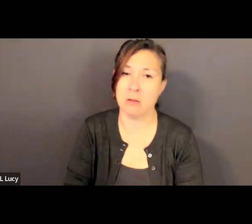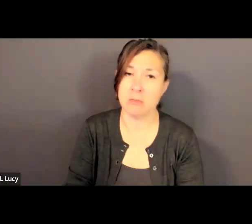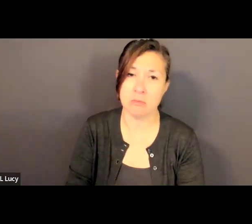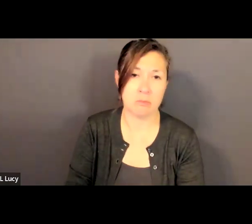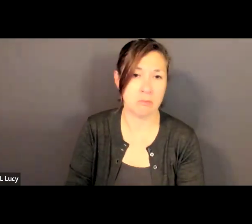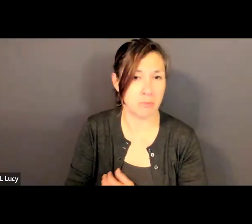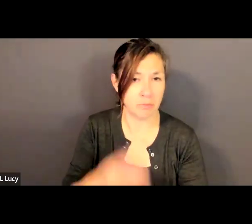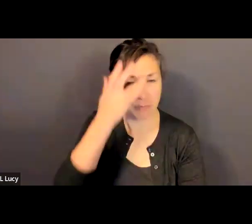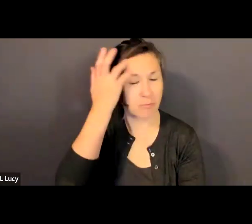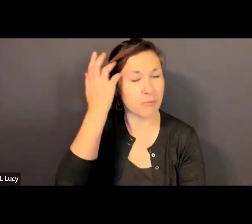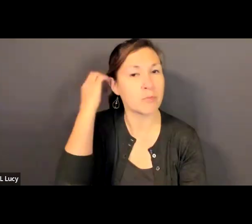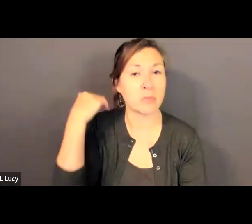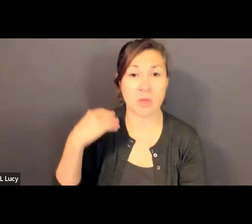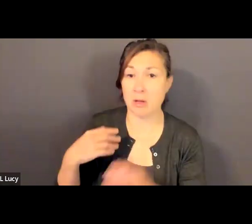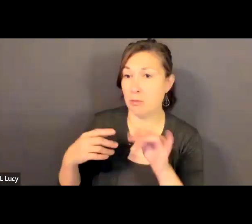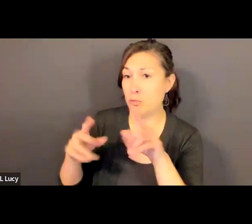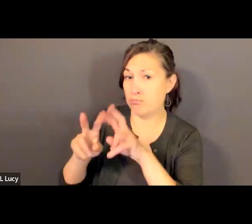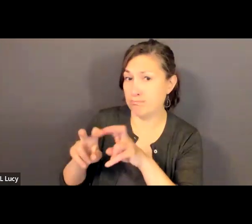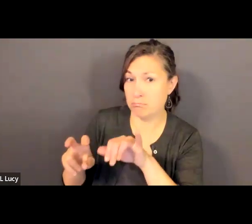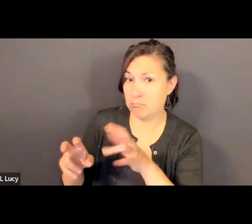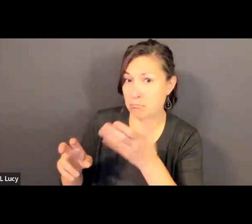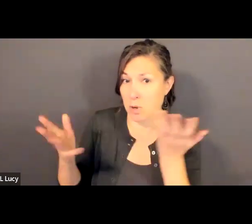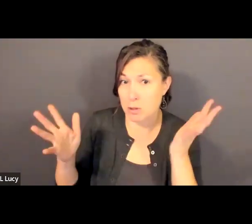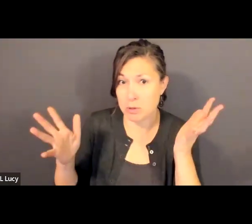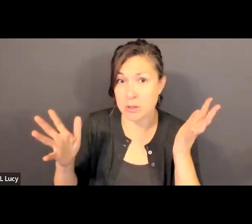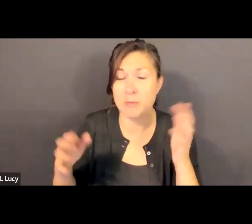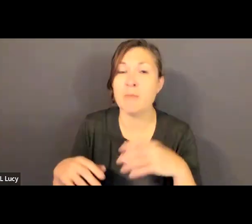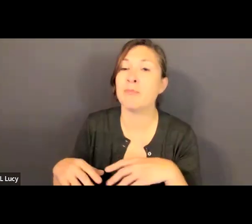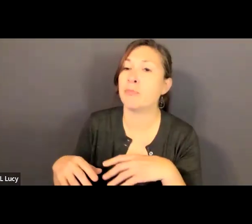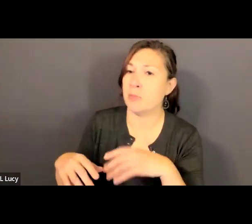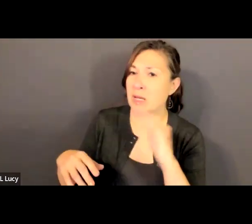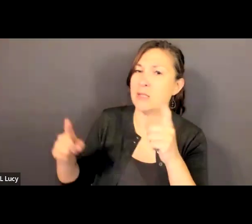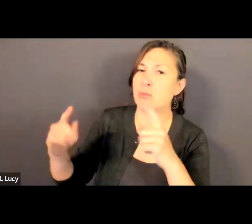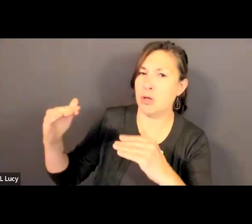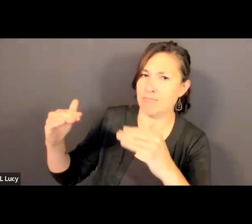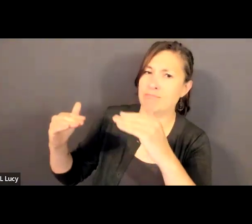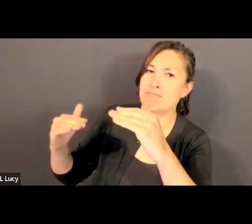were. Yeah. It seems like it's a bit ahead.